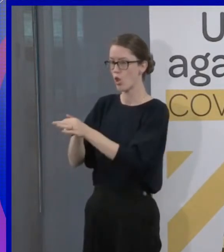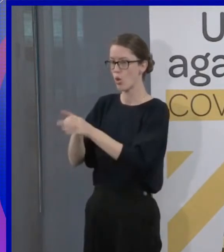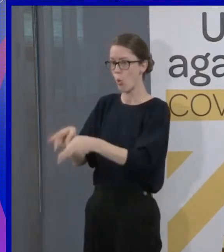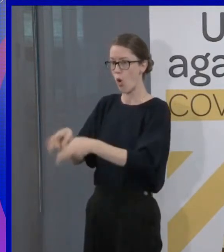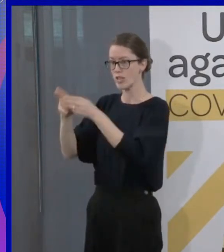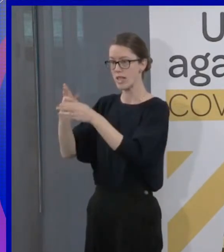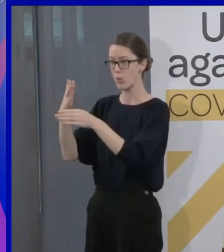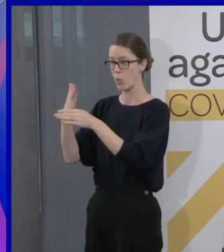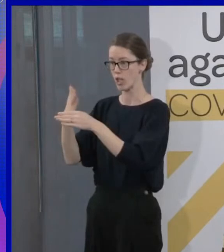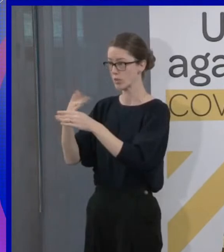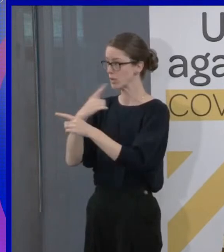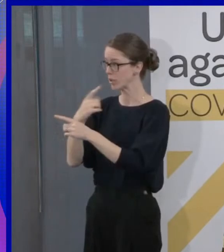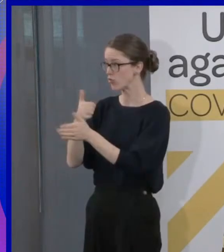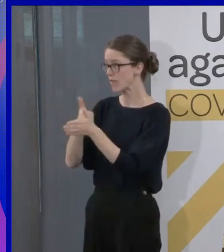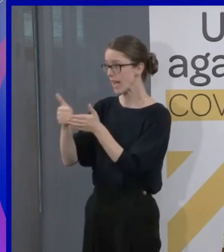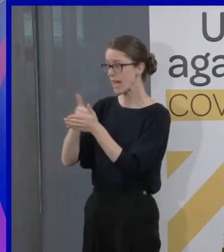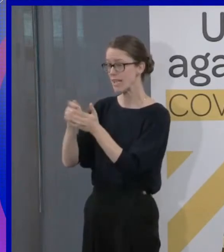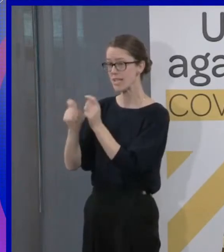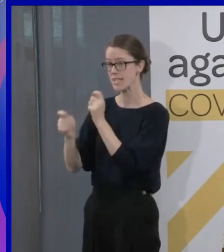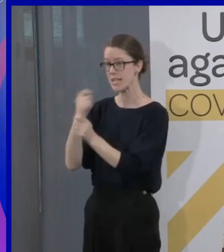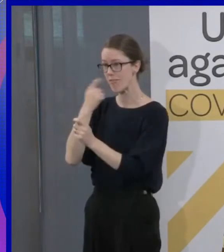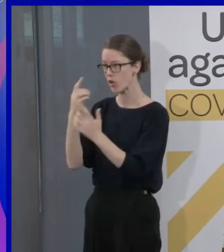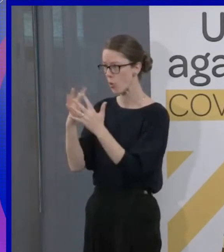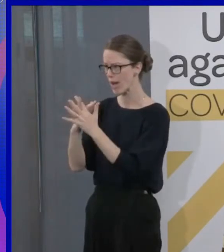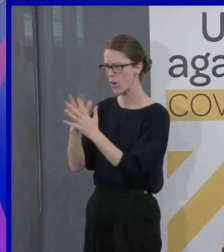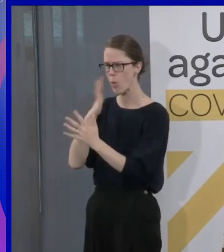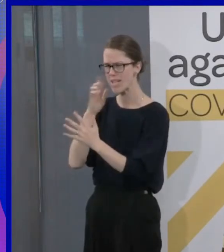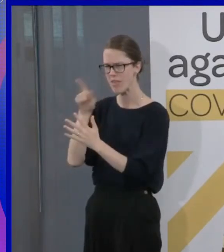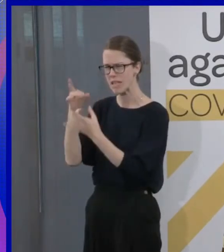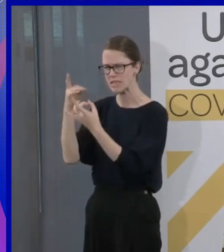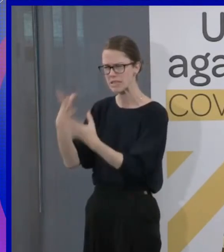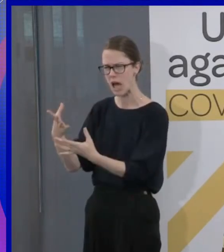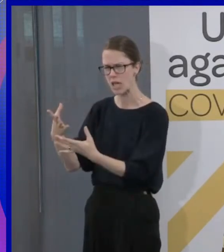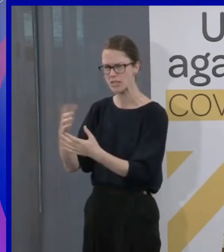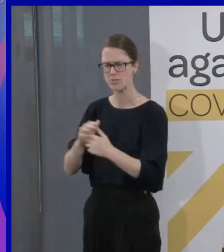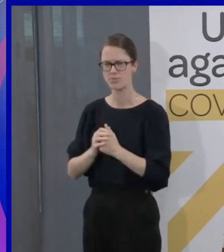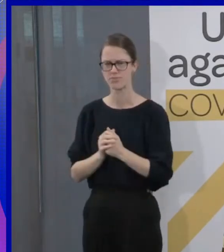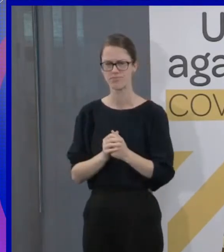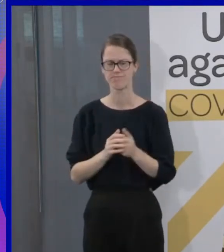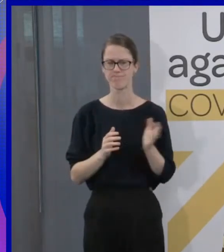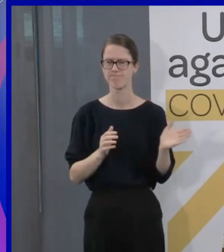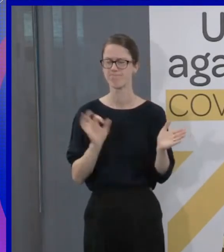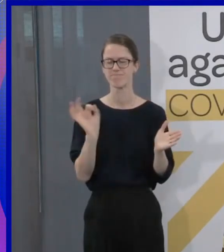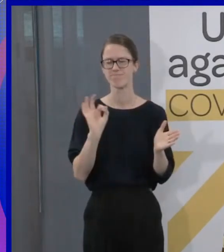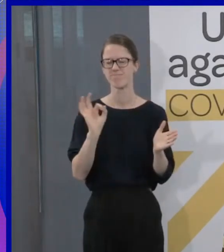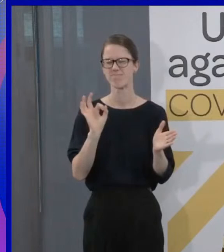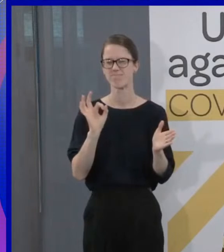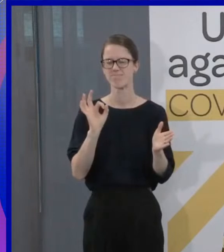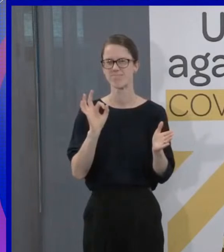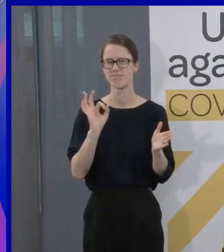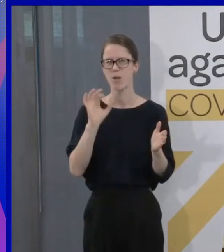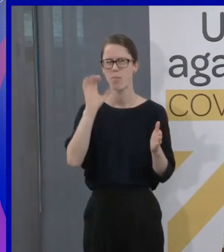weekly, routinely. When did that begin, if it didn't begin? Look, I don't have the exact date, but it was, we